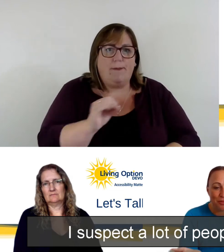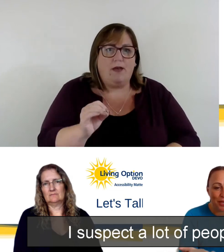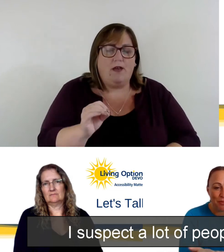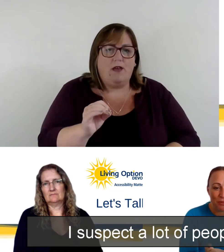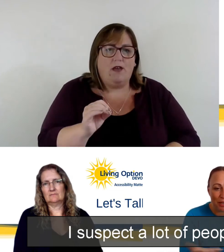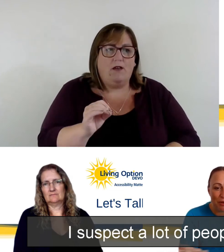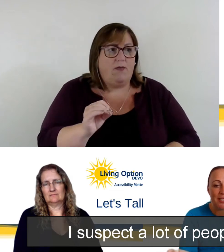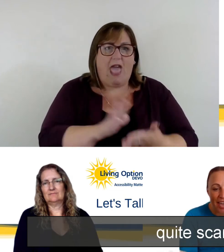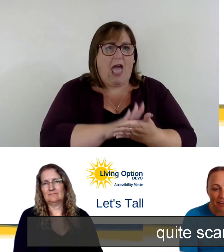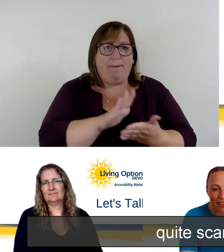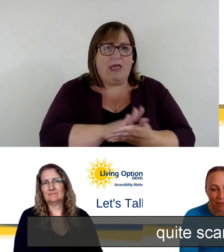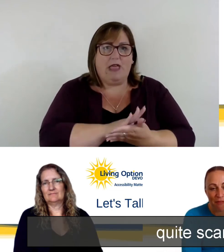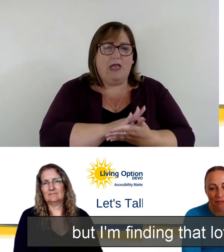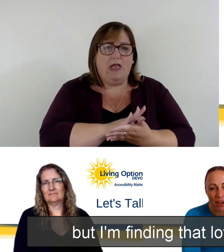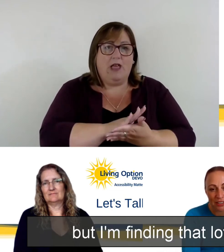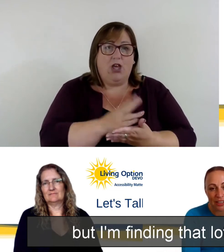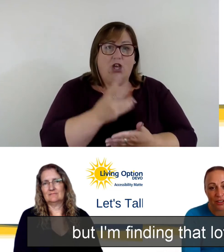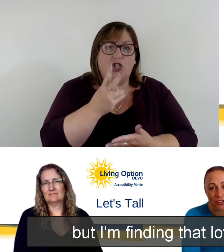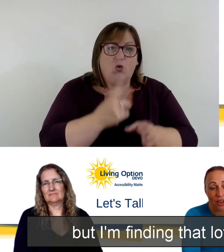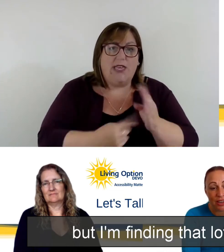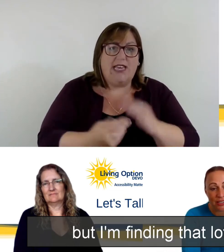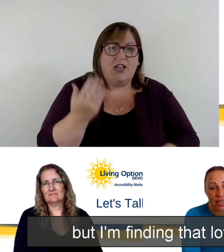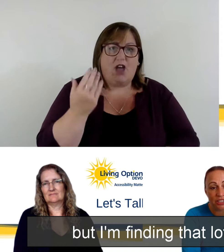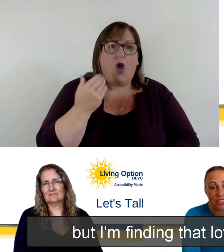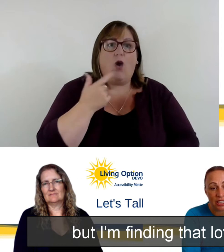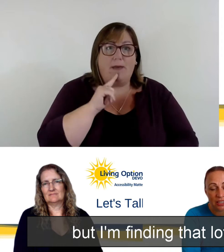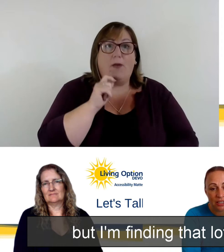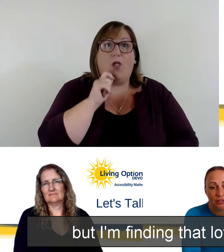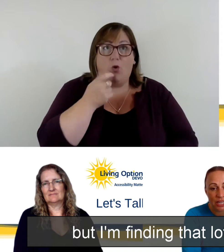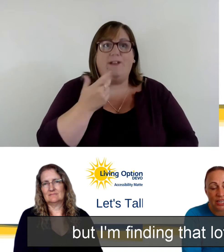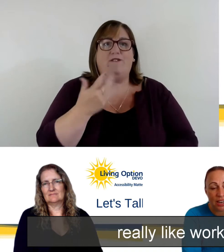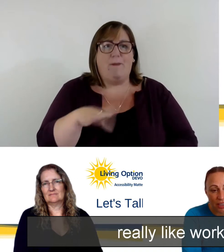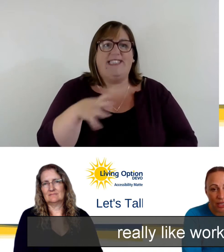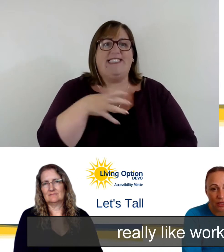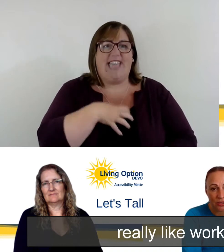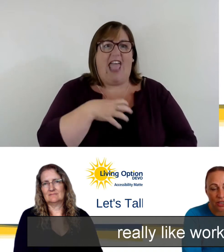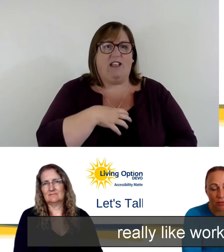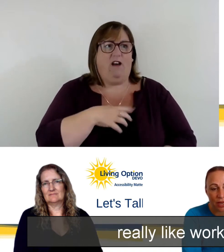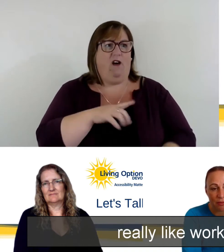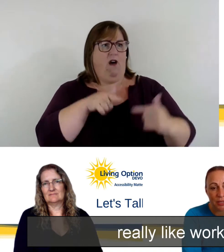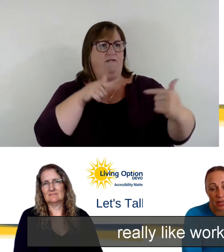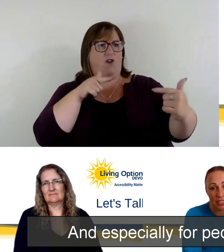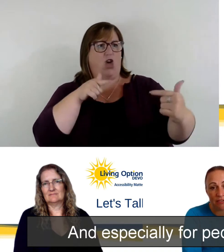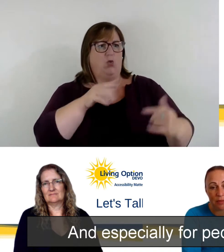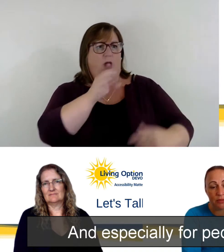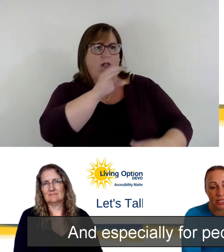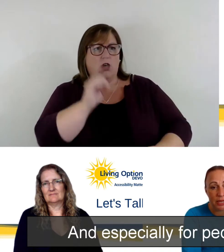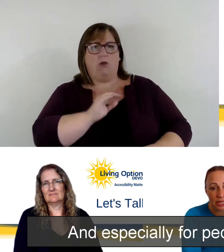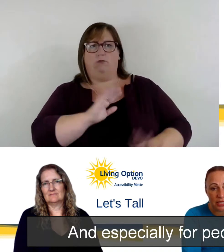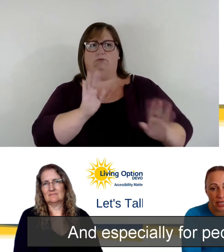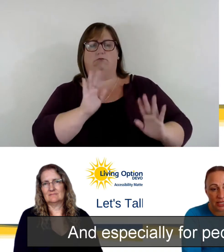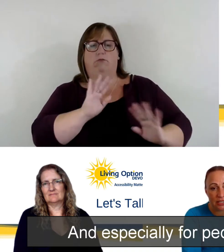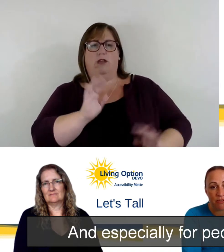suspect a lot of people would have been quite scared of it. But I'm finding that lots of clients actually really like working on Zoom, and especially for people